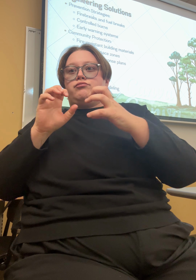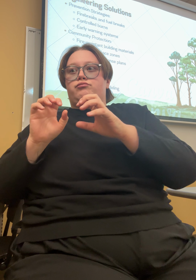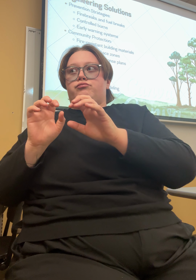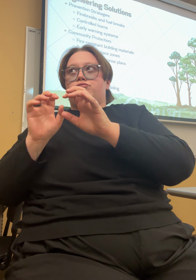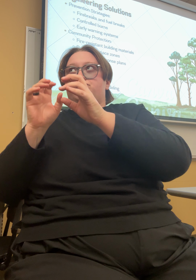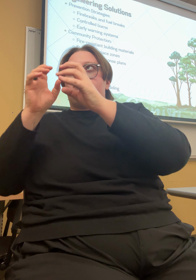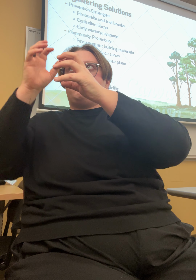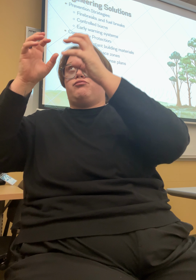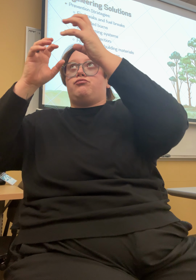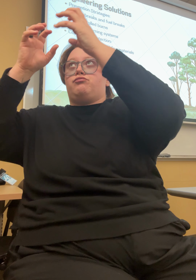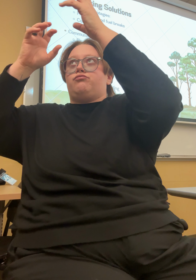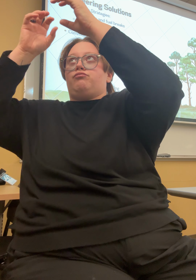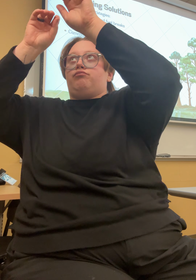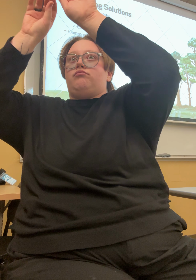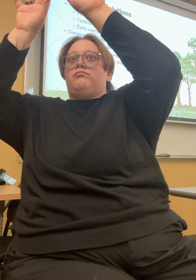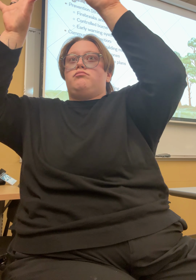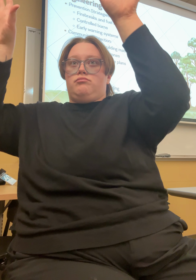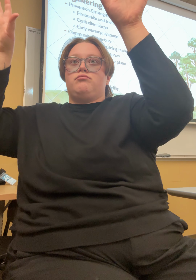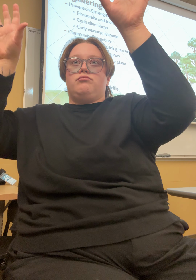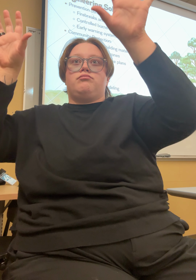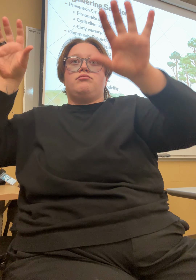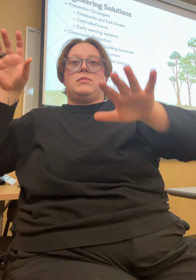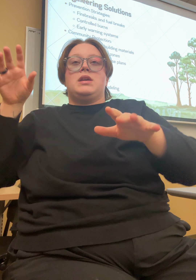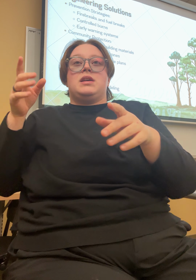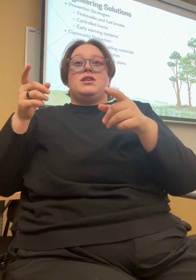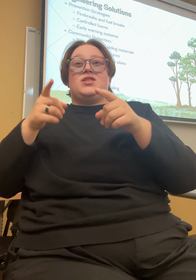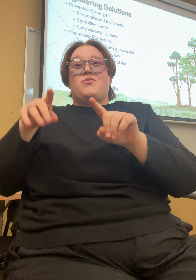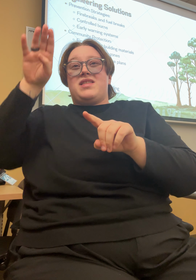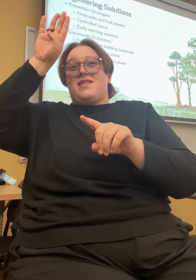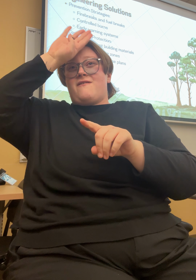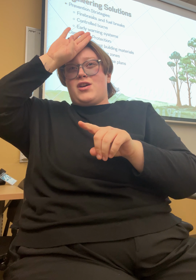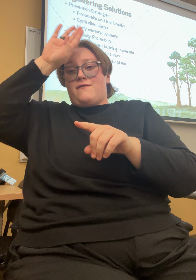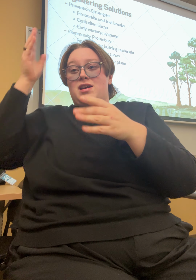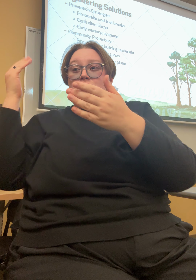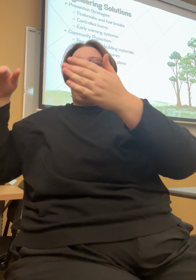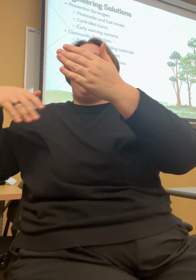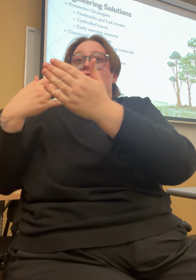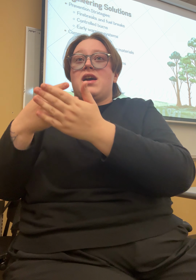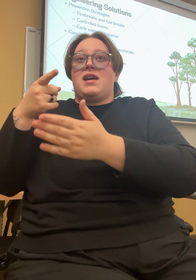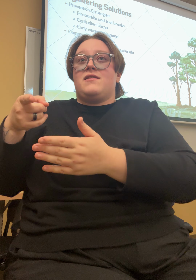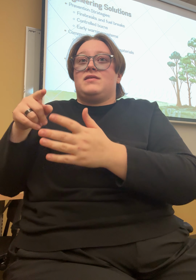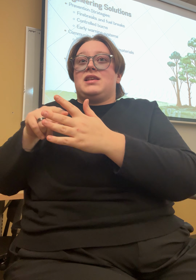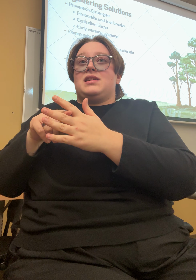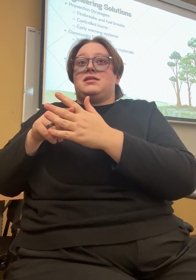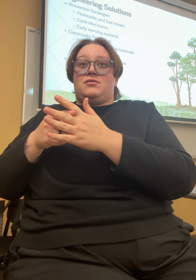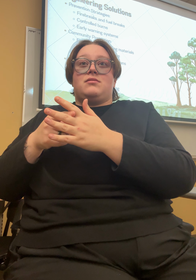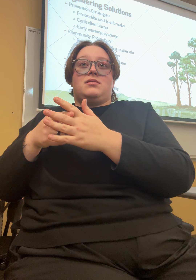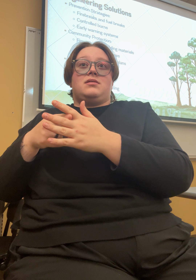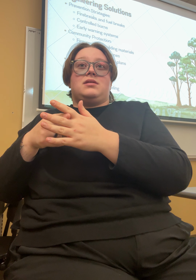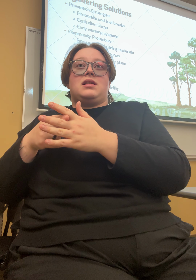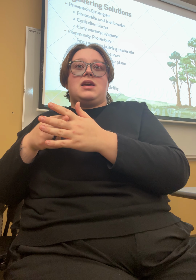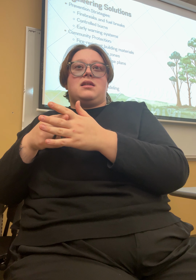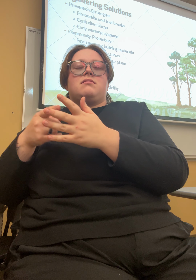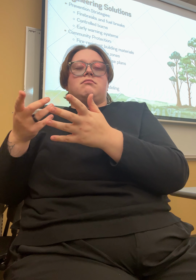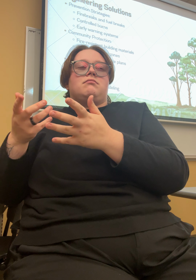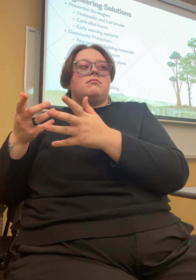tried to get a hose out there. It just spread way too fast. So they called the fire department, and there's